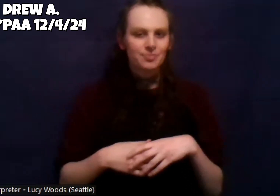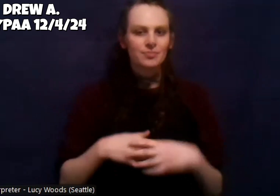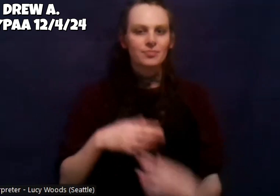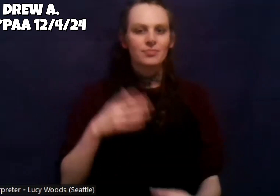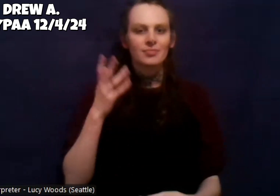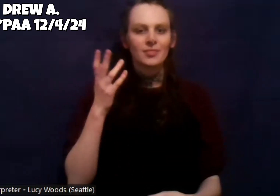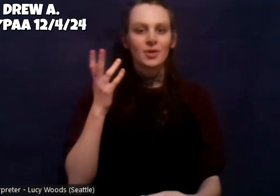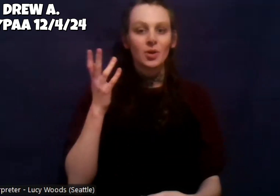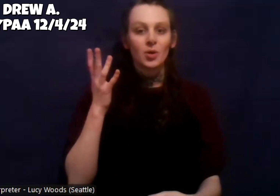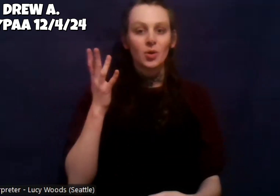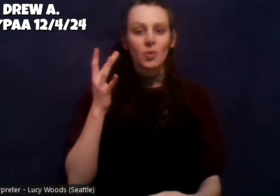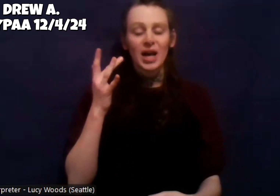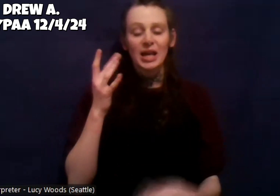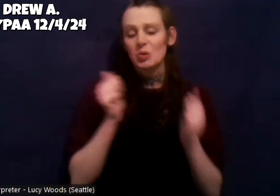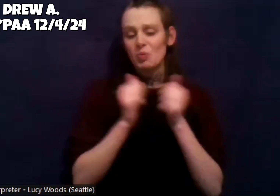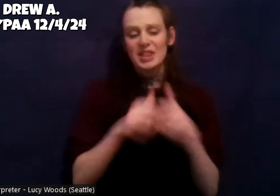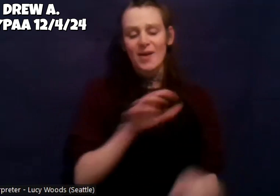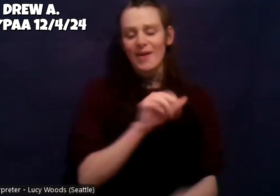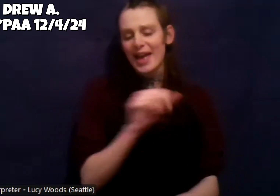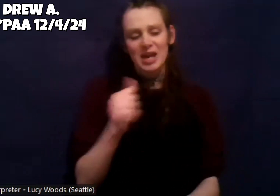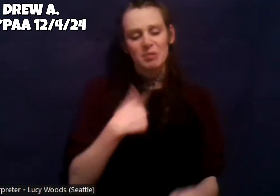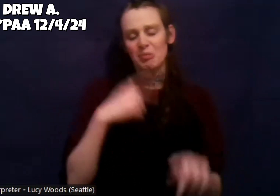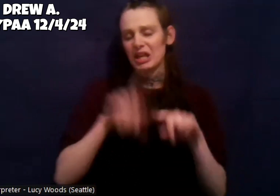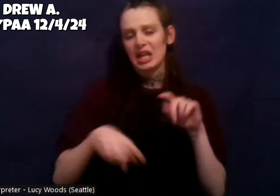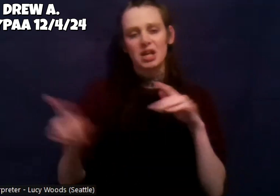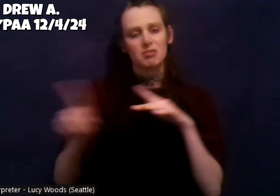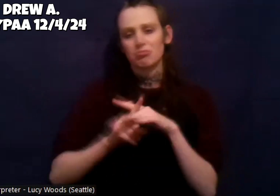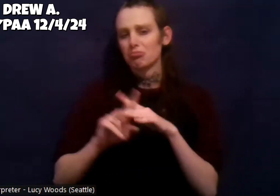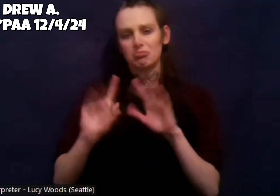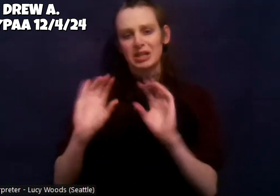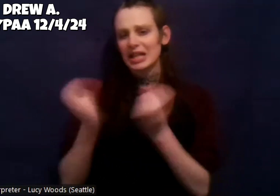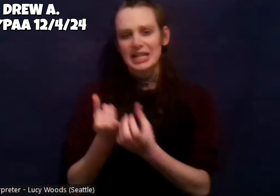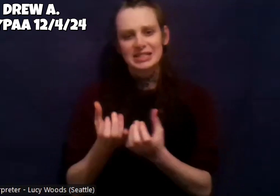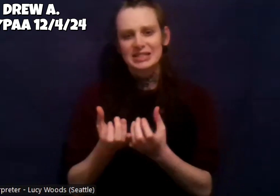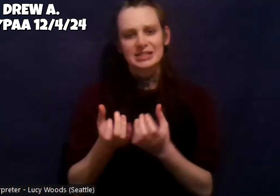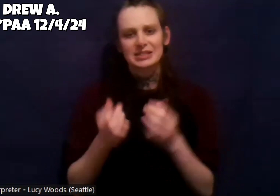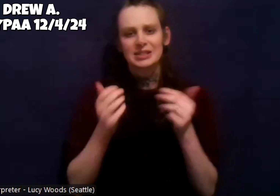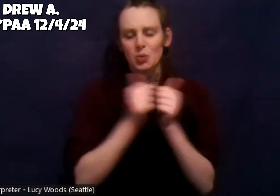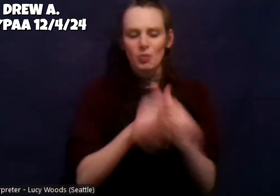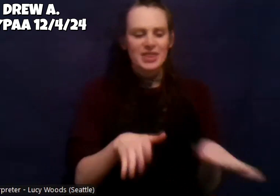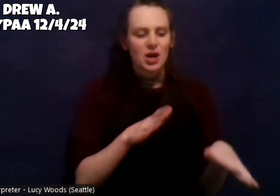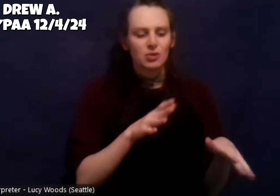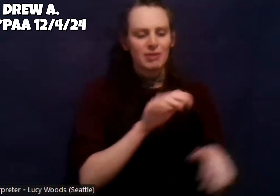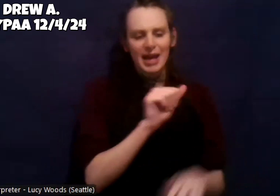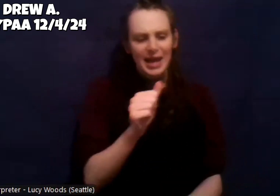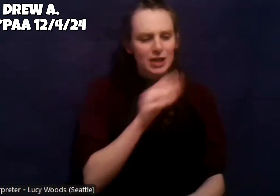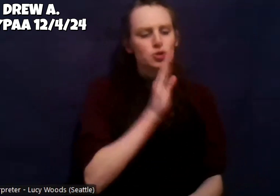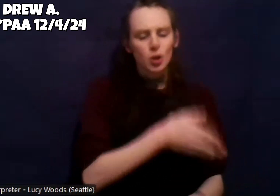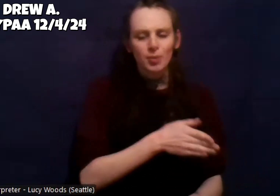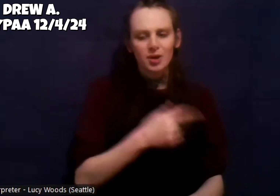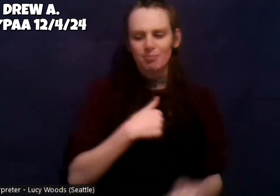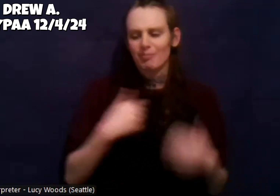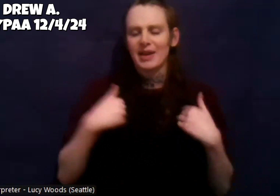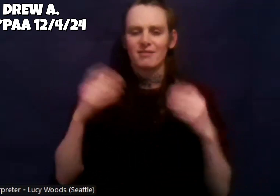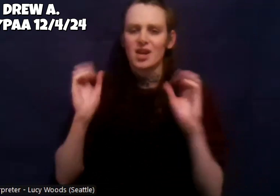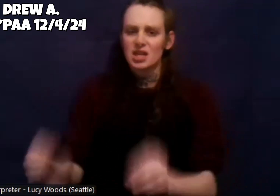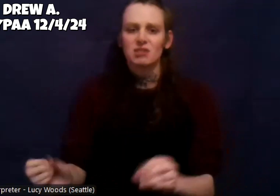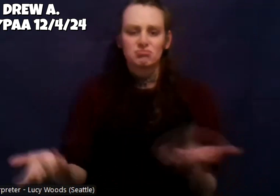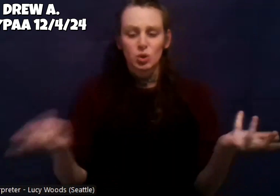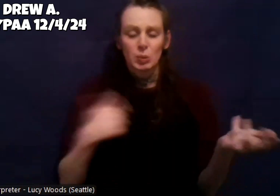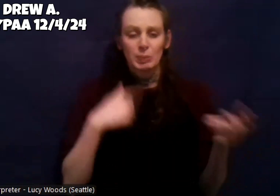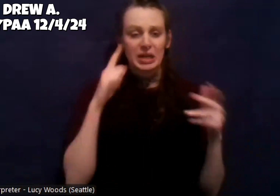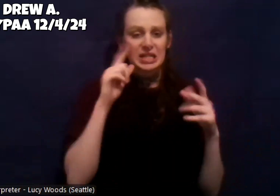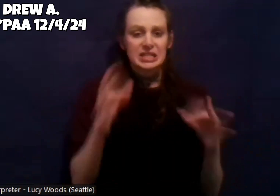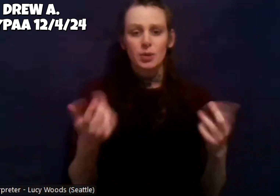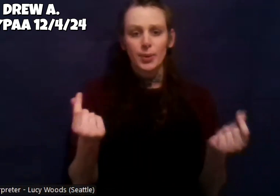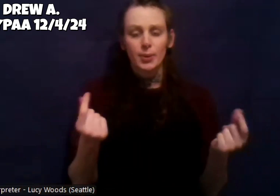to my classes without sobriety. I wouldn't have anything in my life without being sober. So I show up today, which is not something I